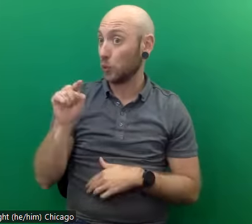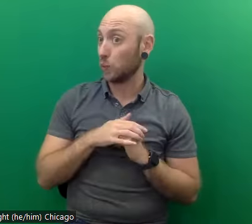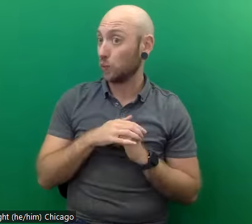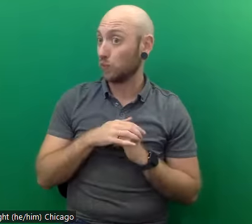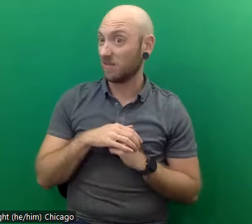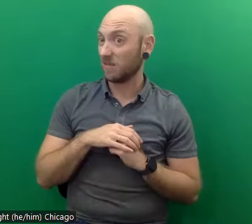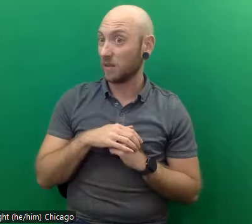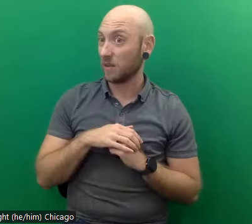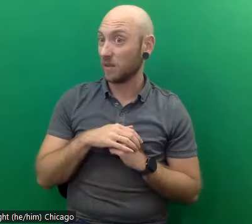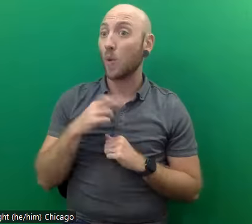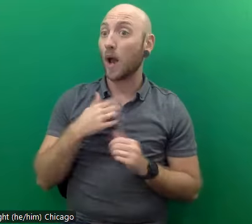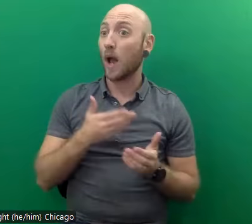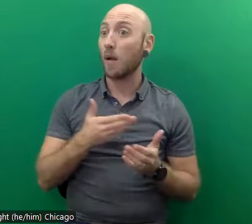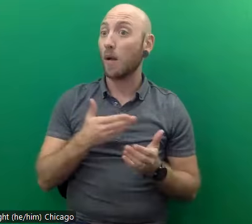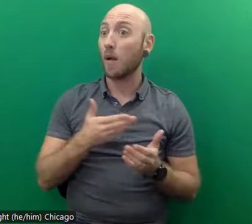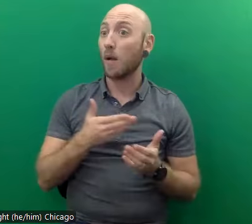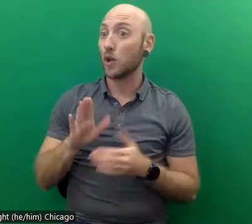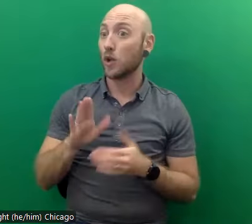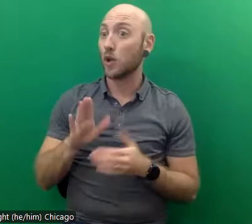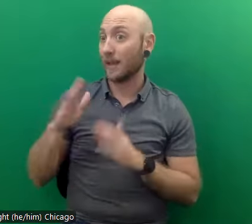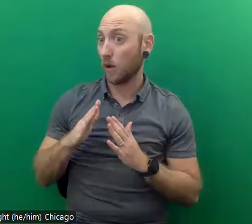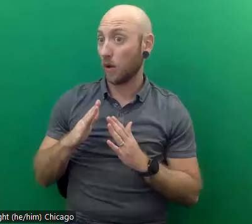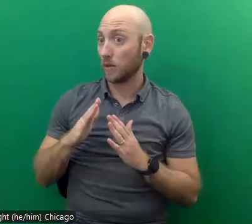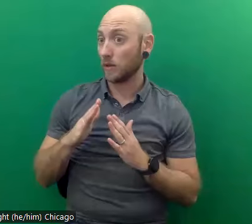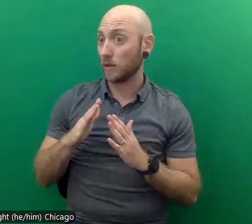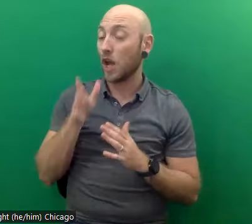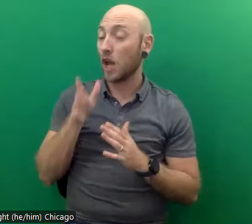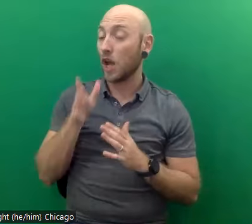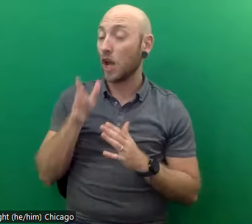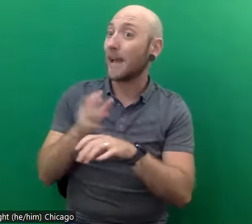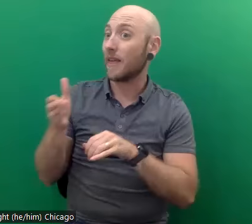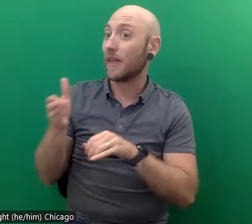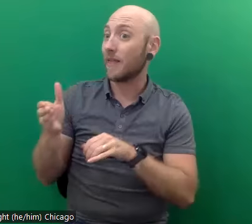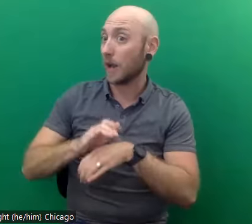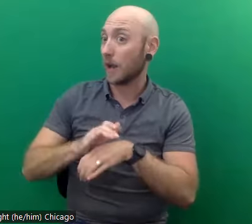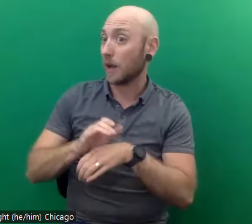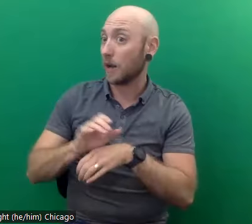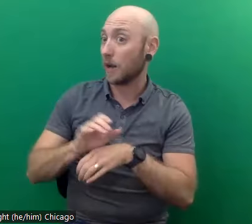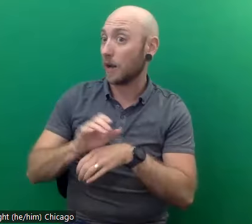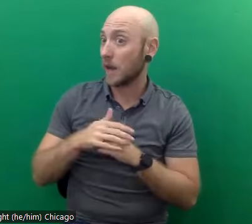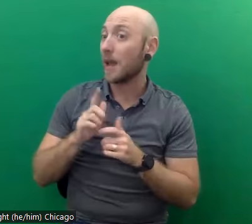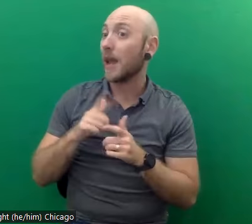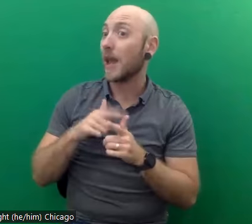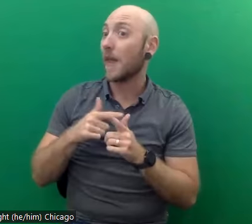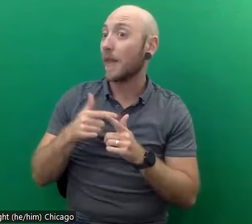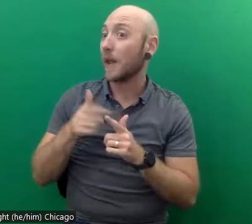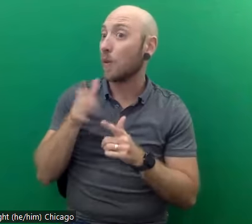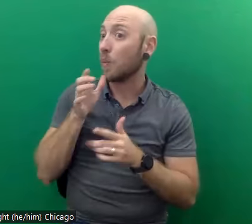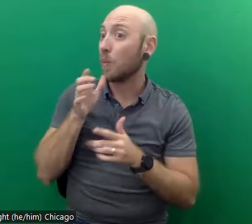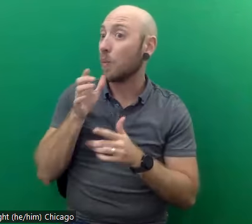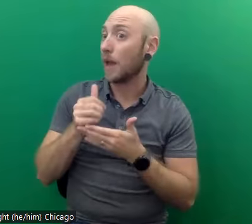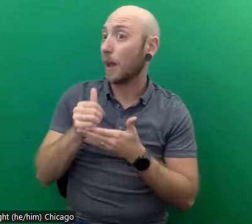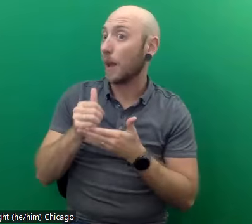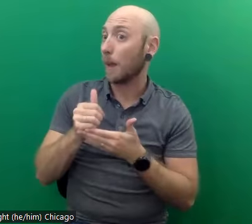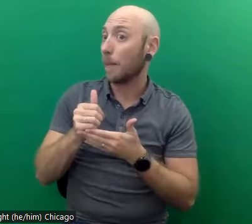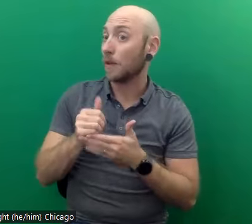going to drive you to your aunt and uncle's house, and you're going to beg them to stay in that house tonight, and you're going to go get help in the morning." And he gave me a